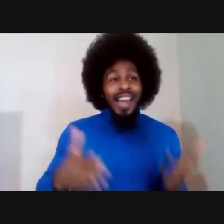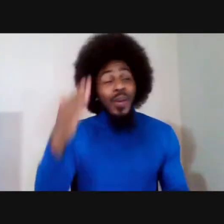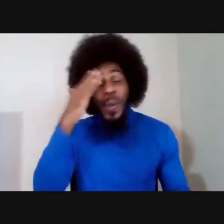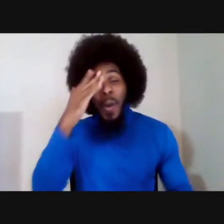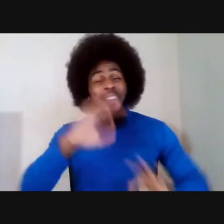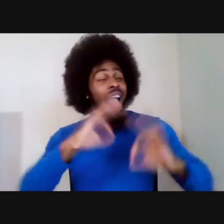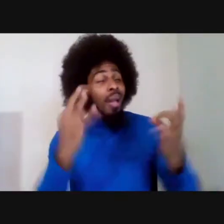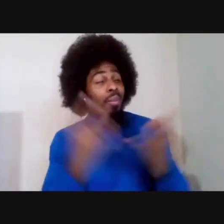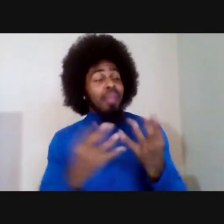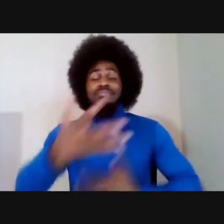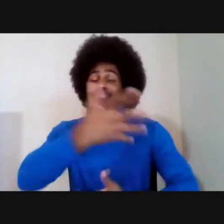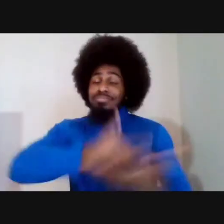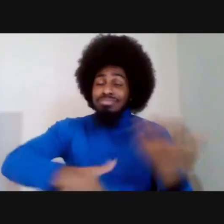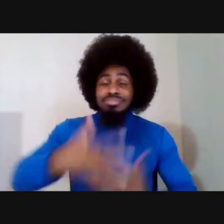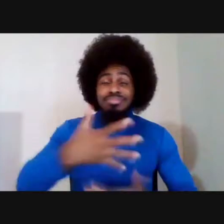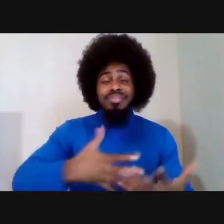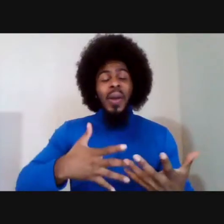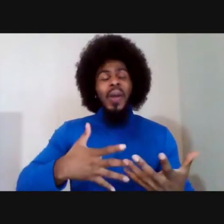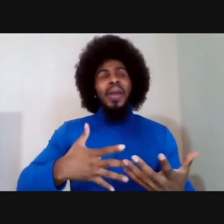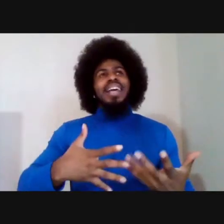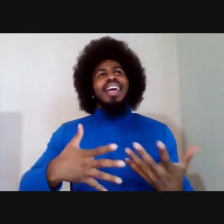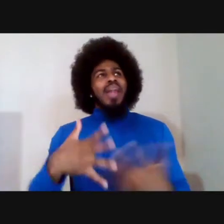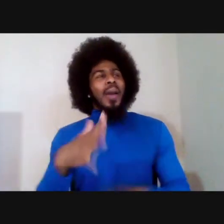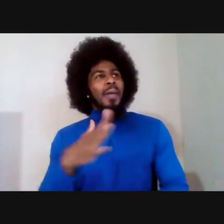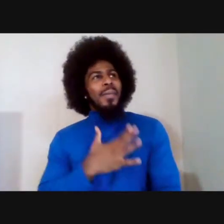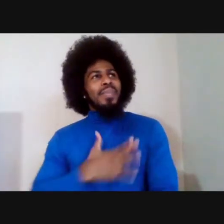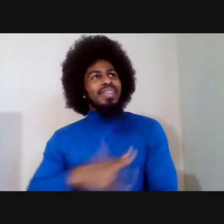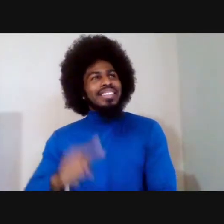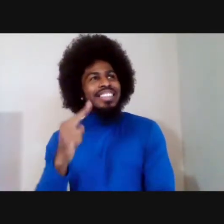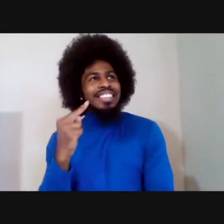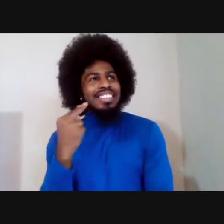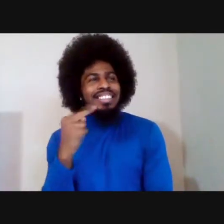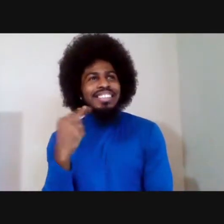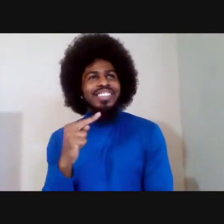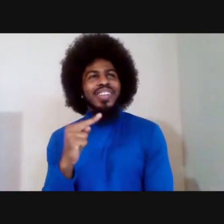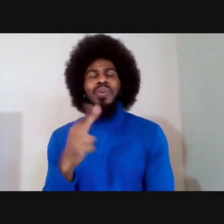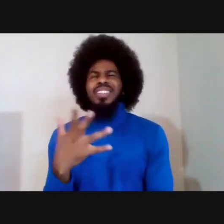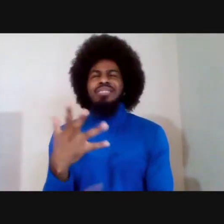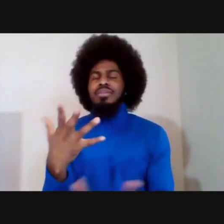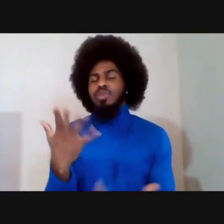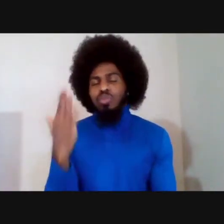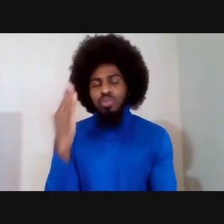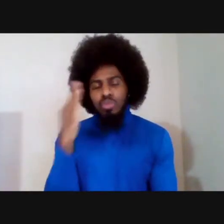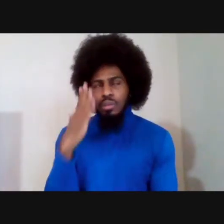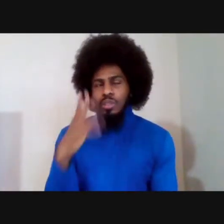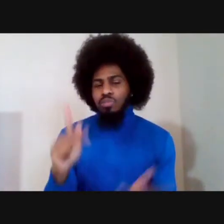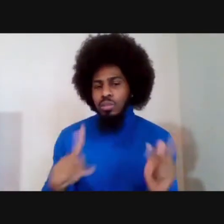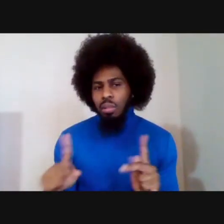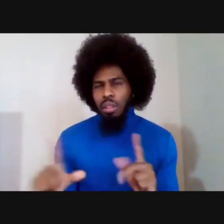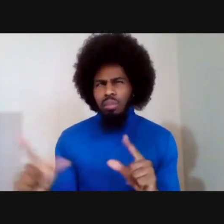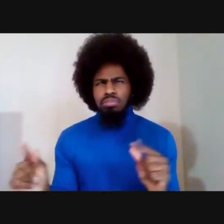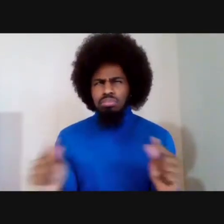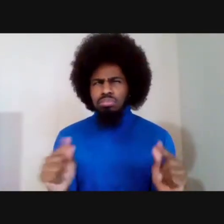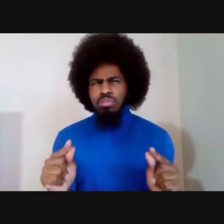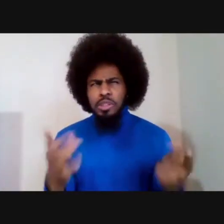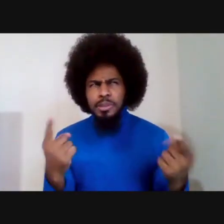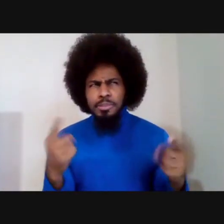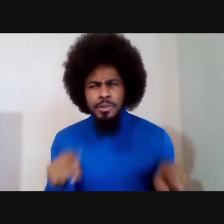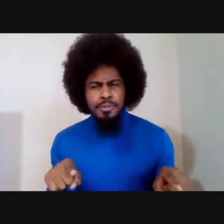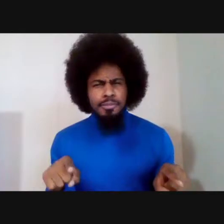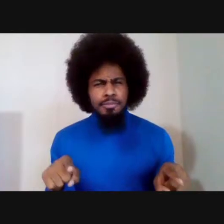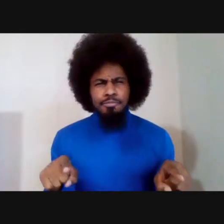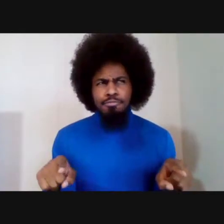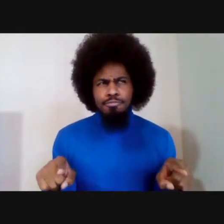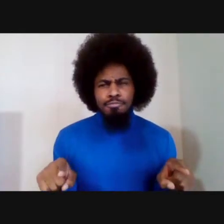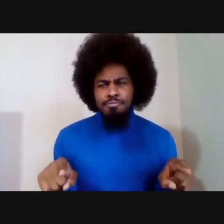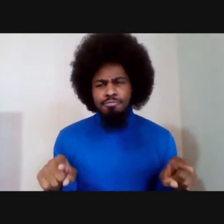She's going to tell everybody. My niece, so, you know, there's chatter. Folks are like, oh, what does that mean? What's going on? All of that. So